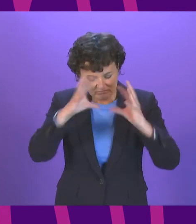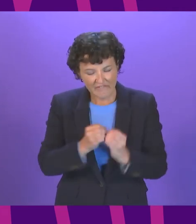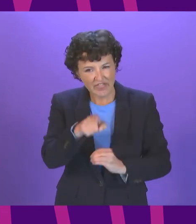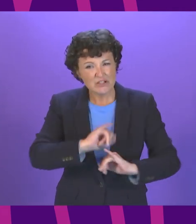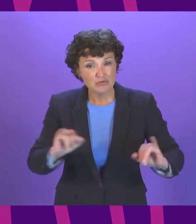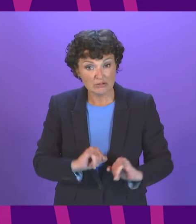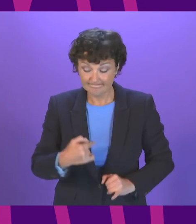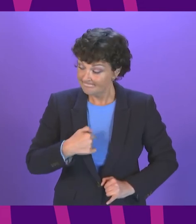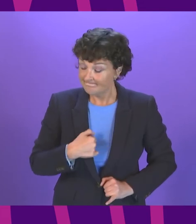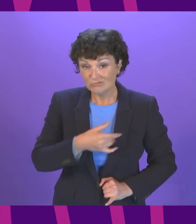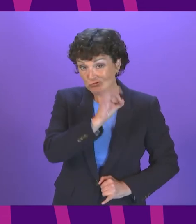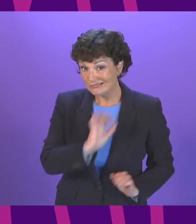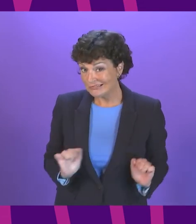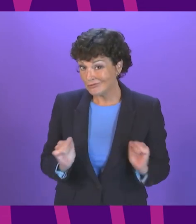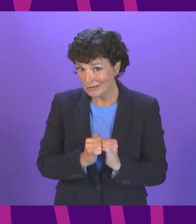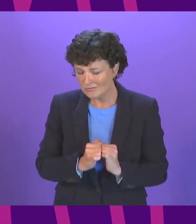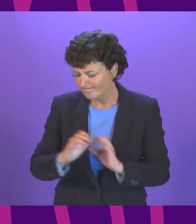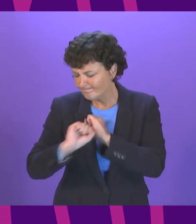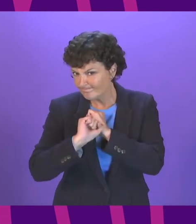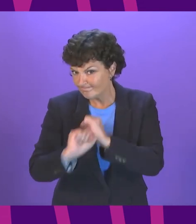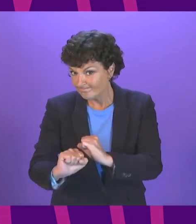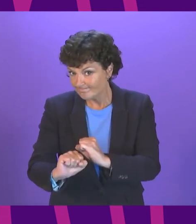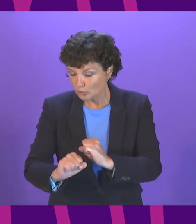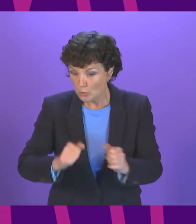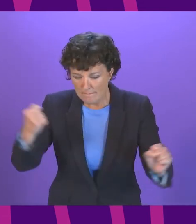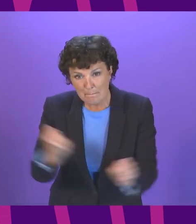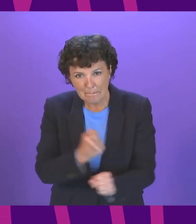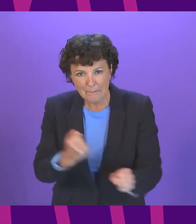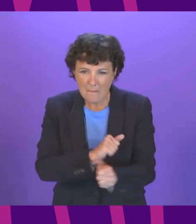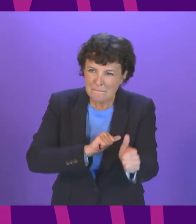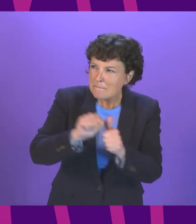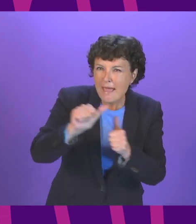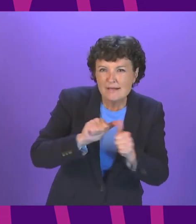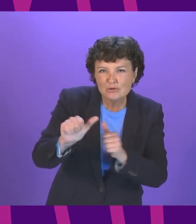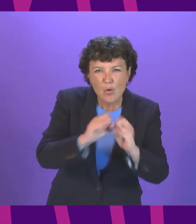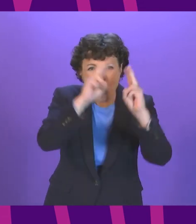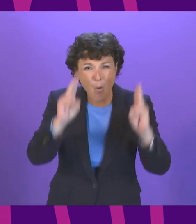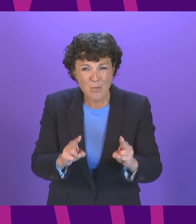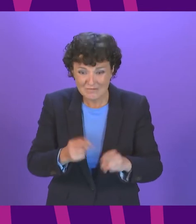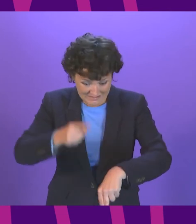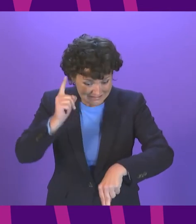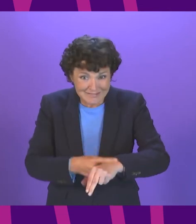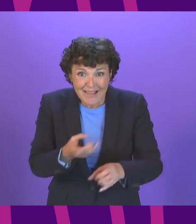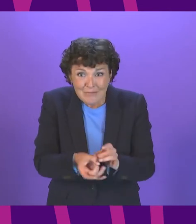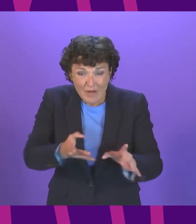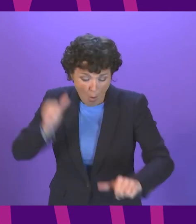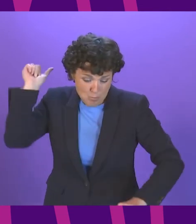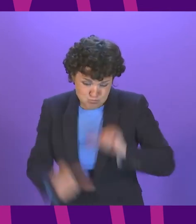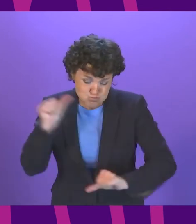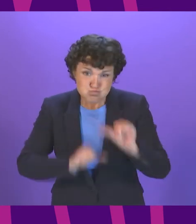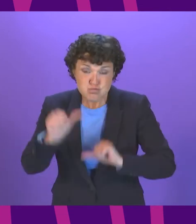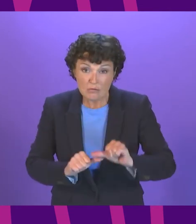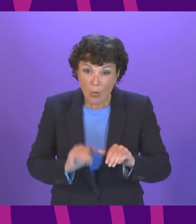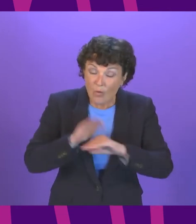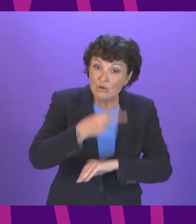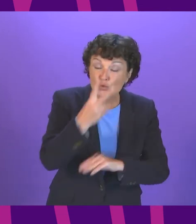agreement commits to building new better homes and the retrofitting of existing homes at a pace and scale that's never been seen before over 2 billion